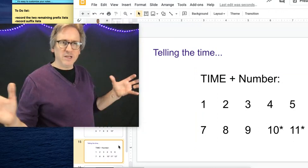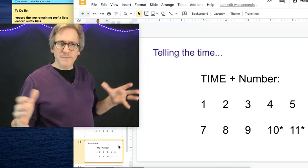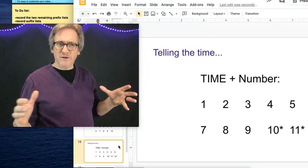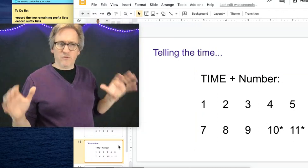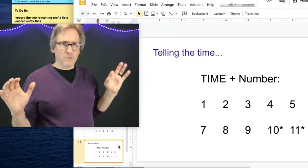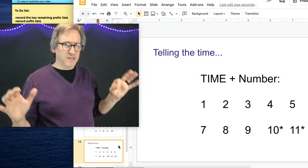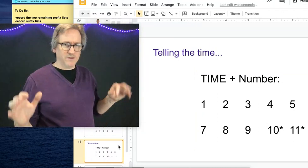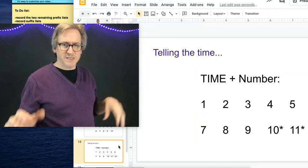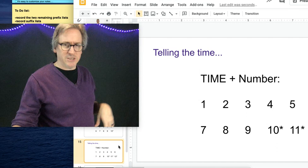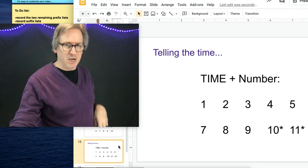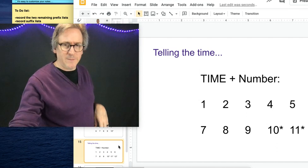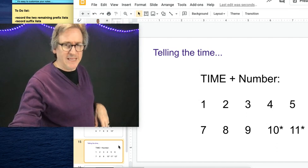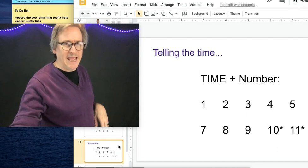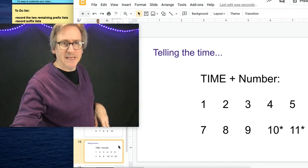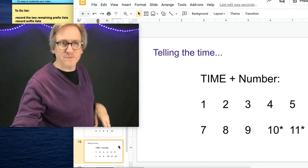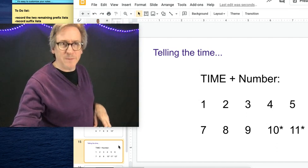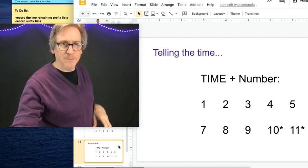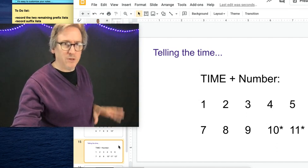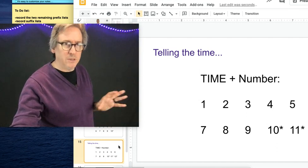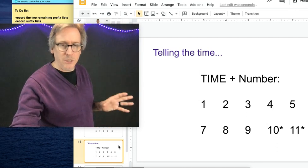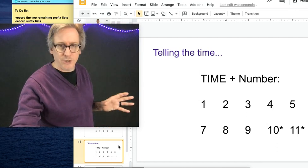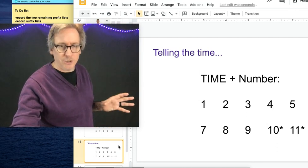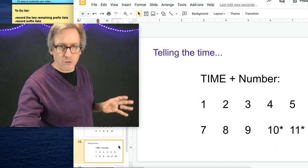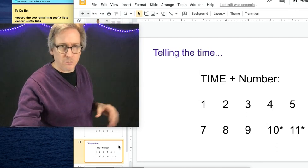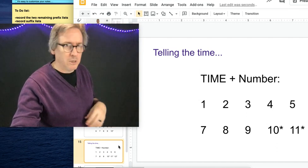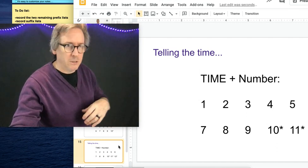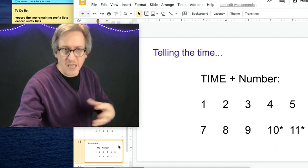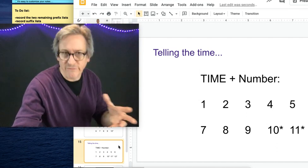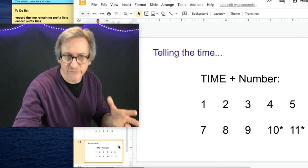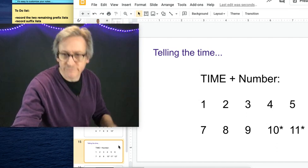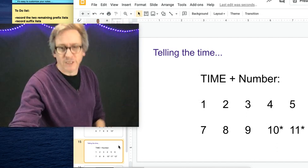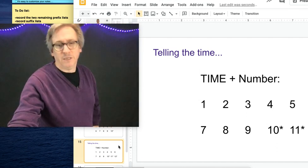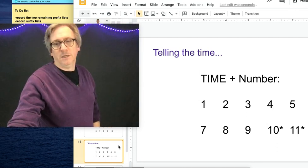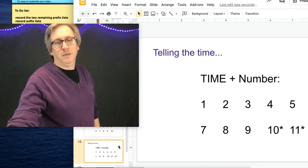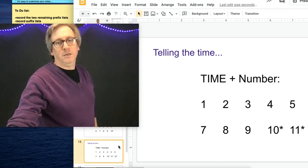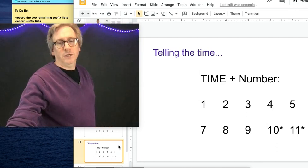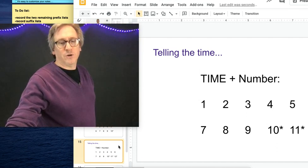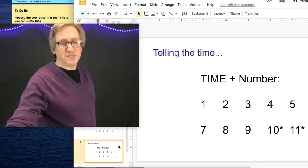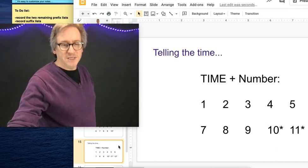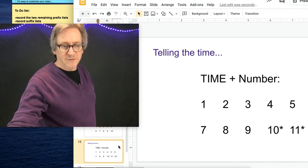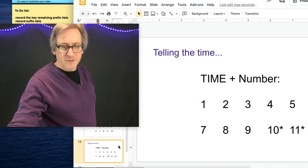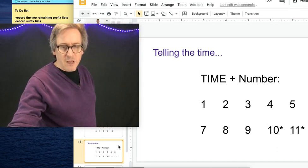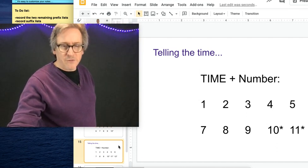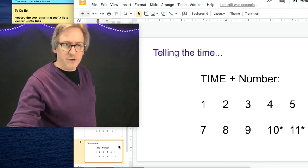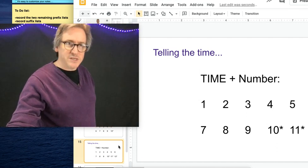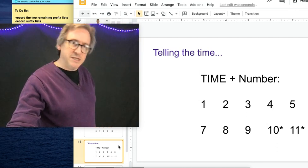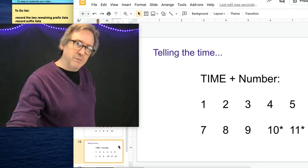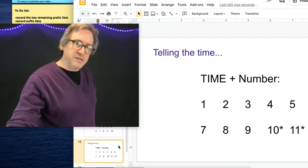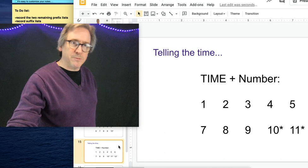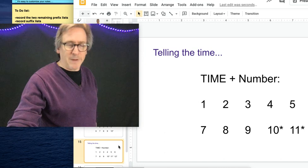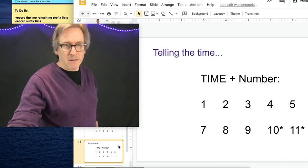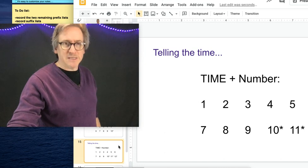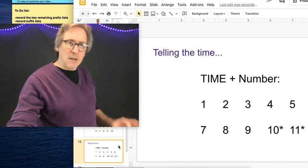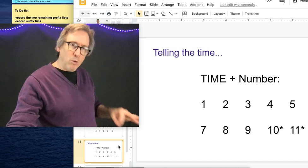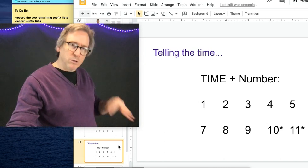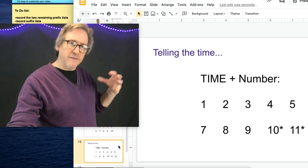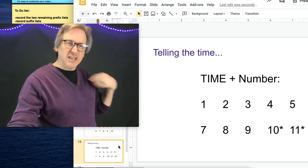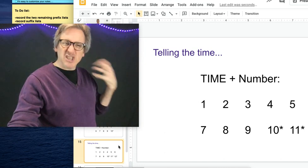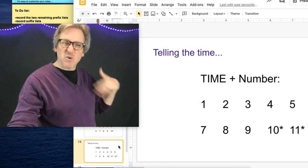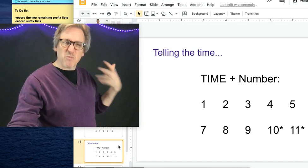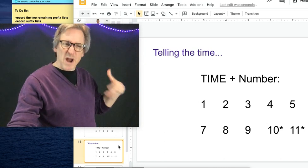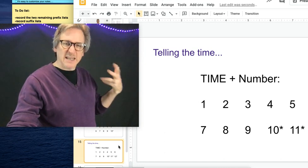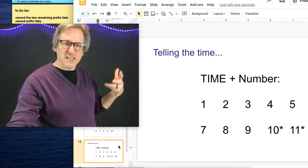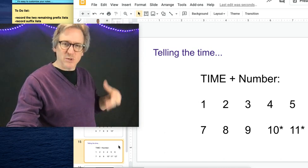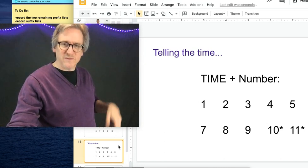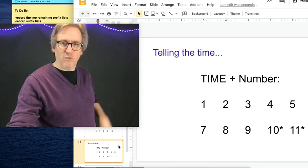In a very limited form, it's very easy. Talk about the age of the people in your life. Your significant other, your siblings, your parents, how old are they?